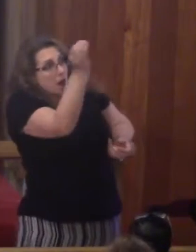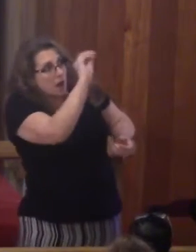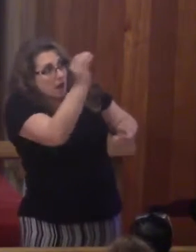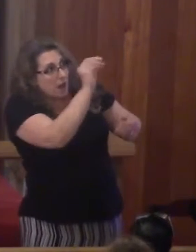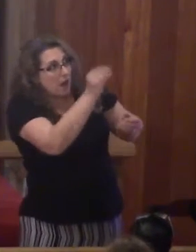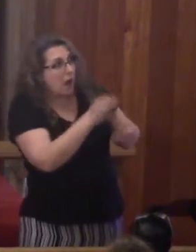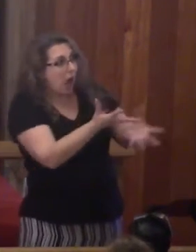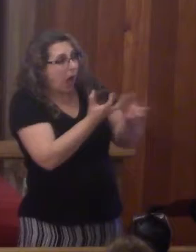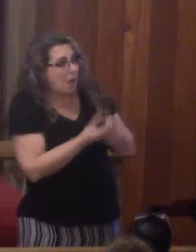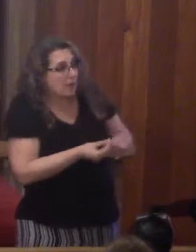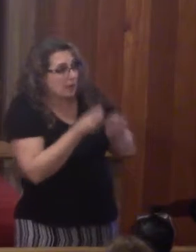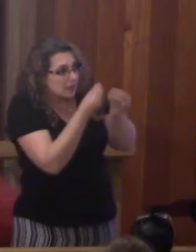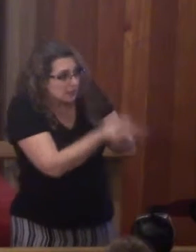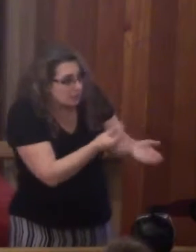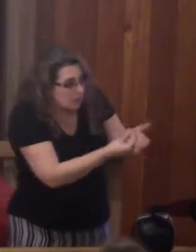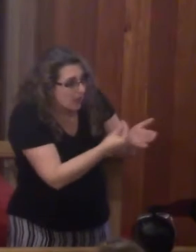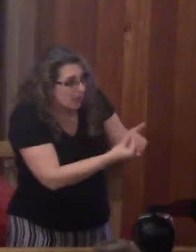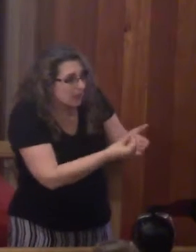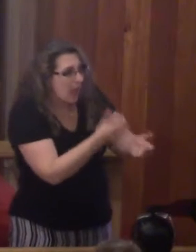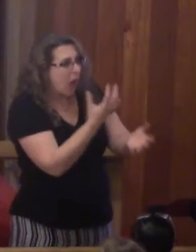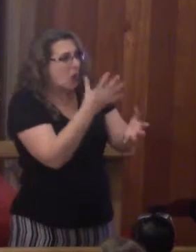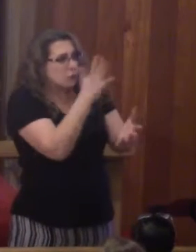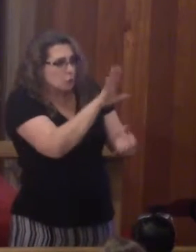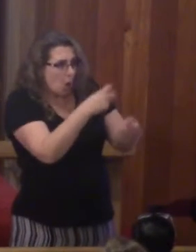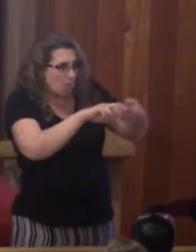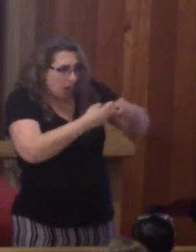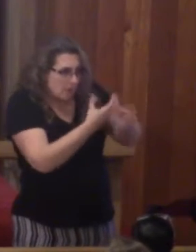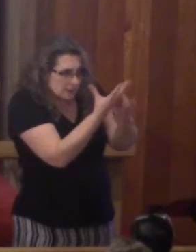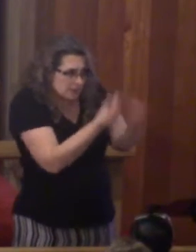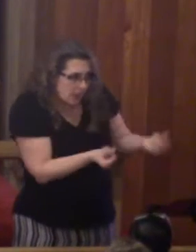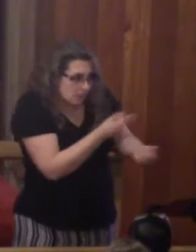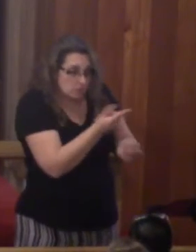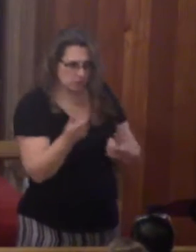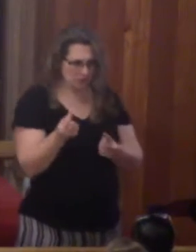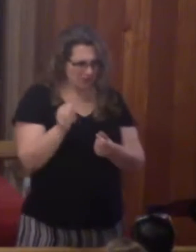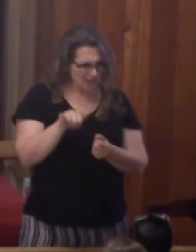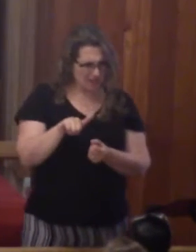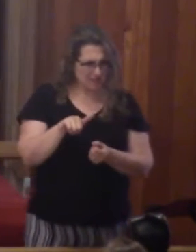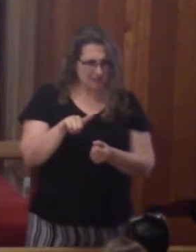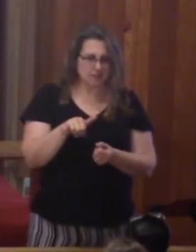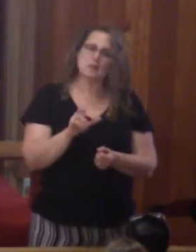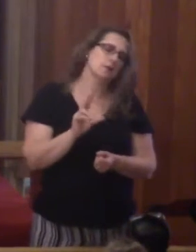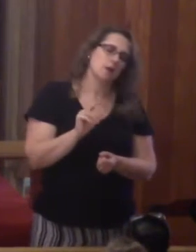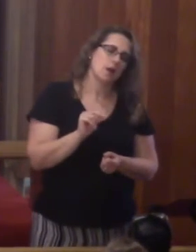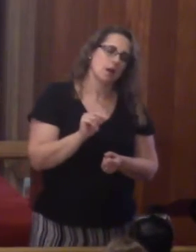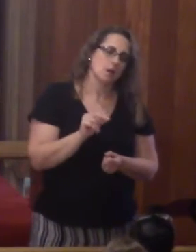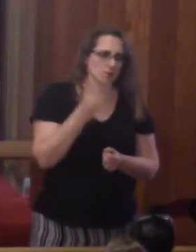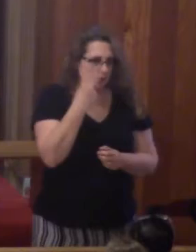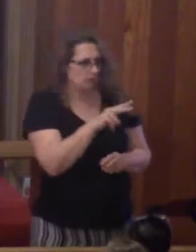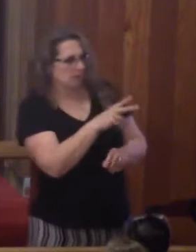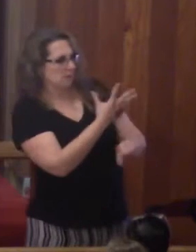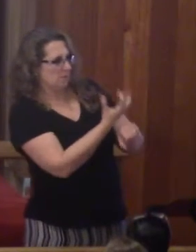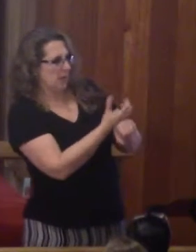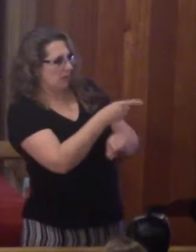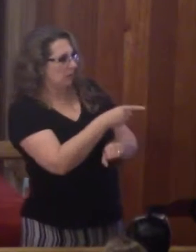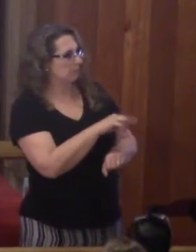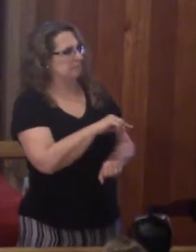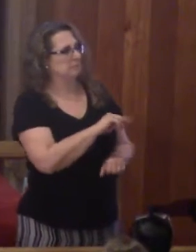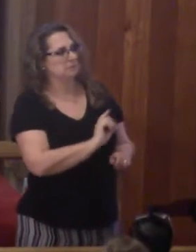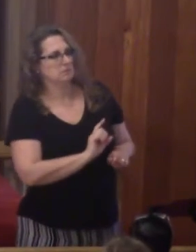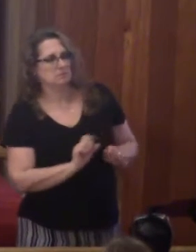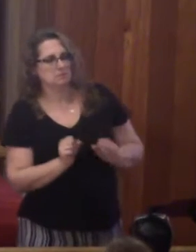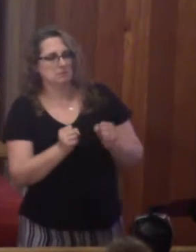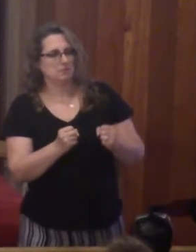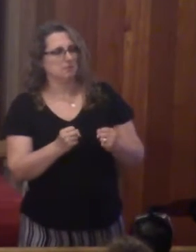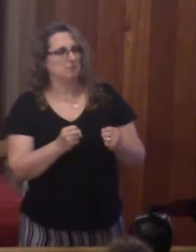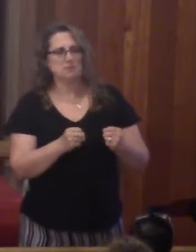air and go, I will solve all of your problems? Is that what you do? What do you do when you see the bum under the overpass